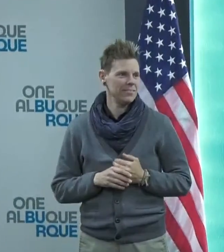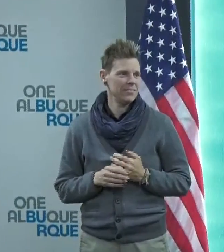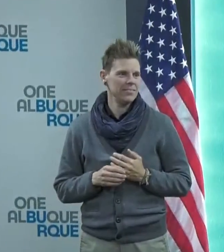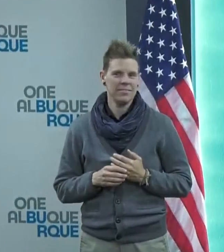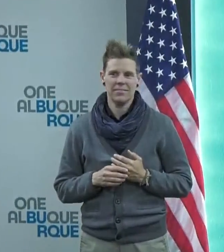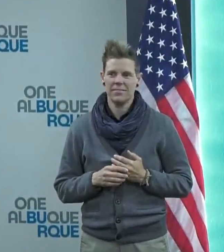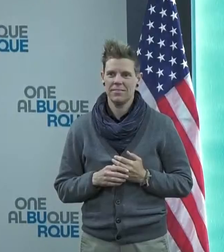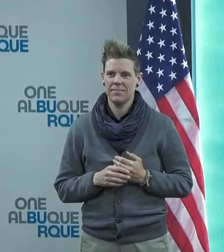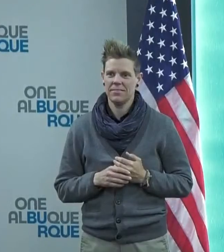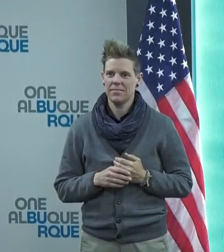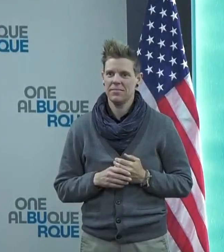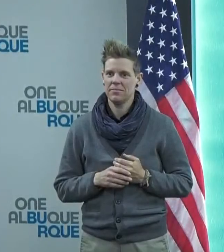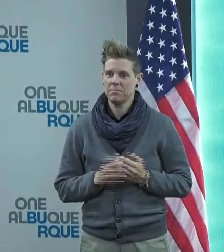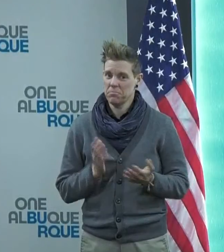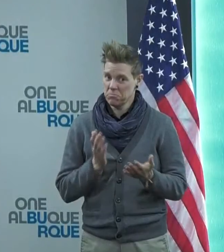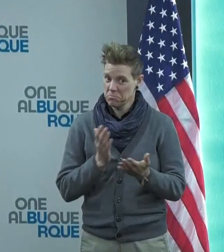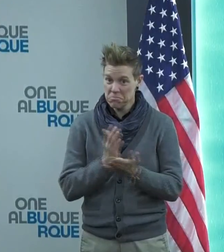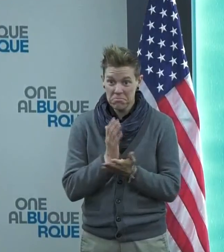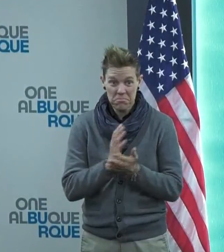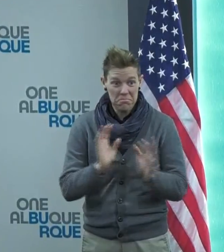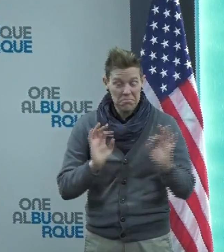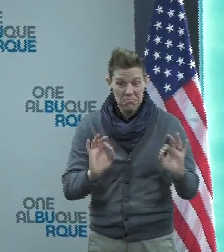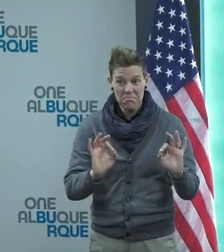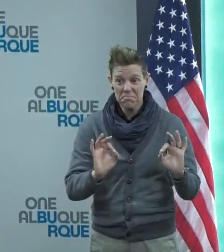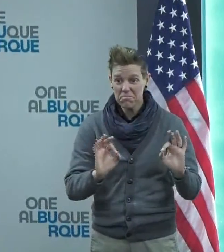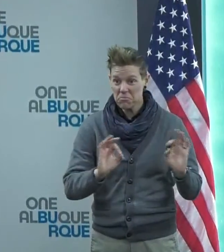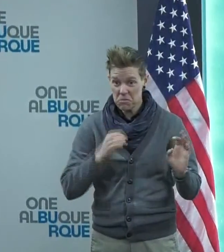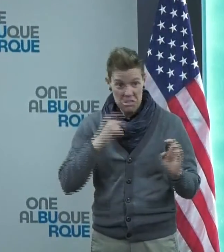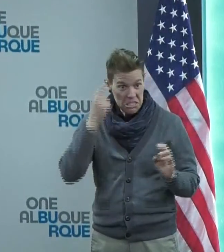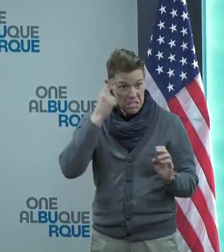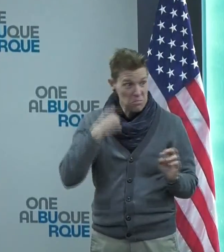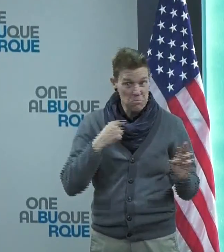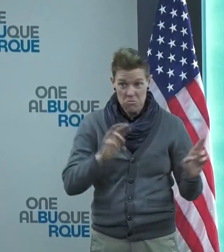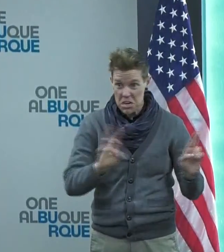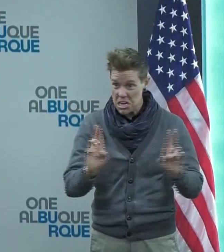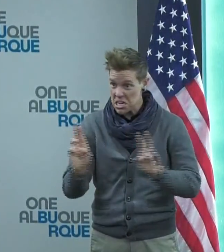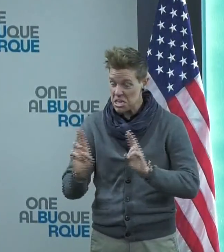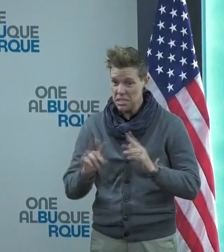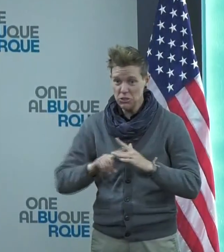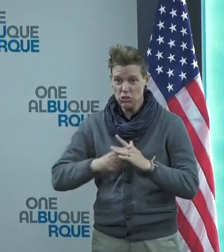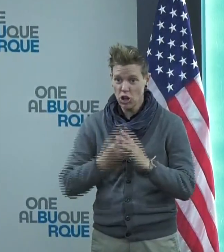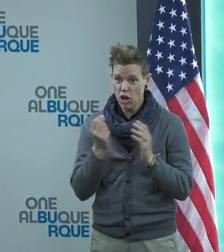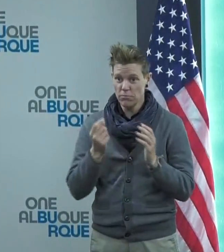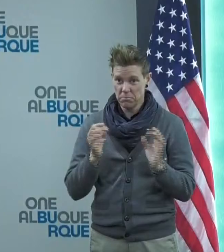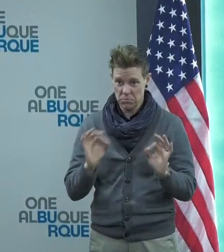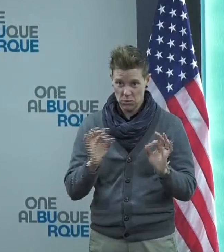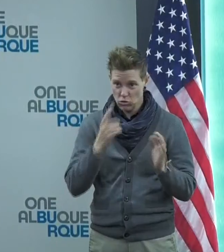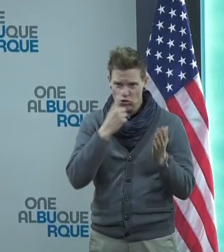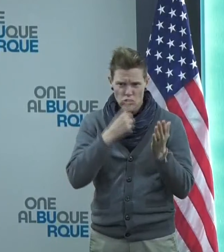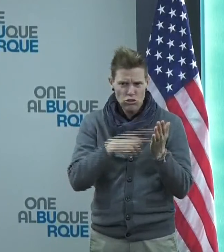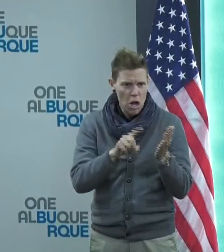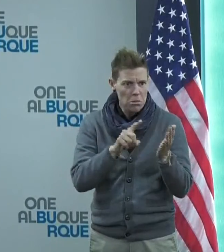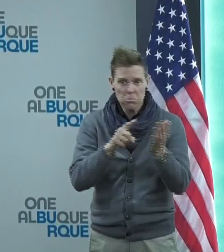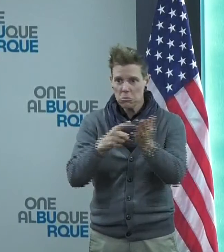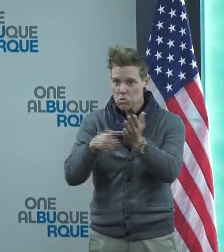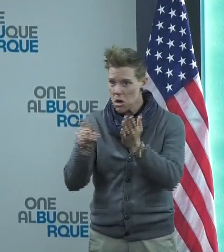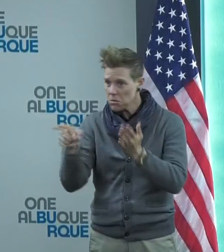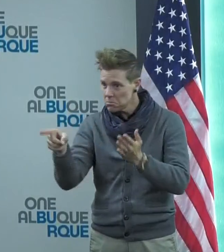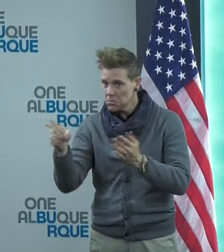All right, I think we're ready to get started. Let me just check on a couple of AV issues here.